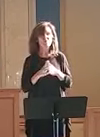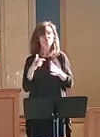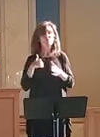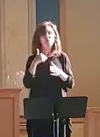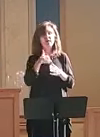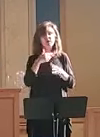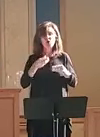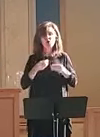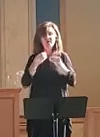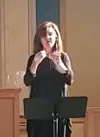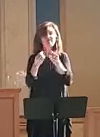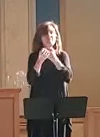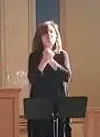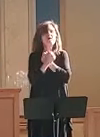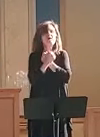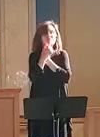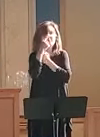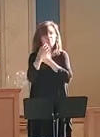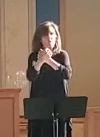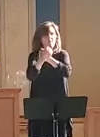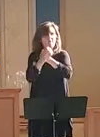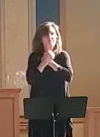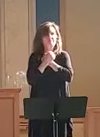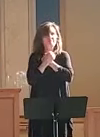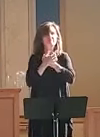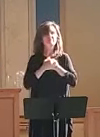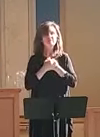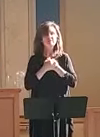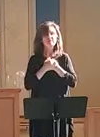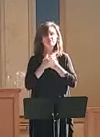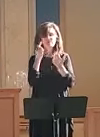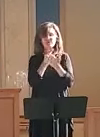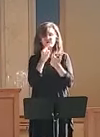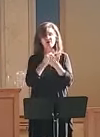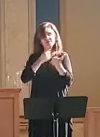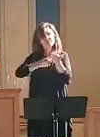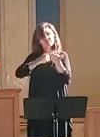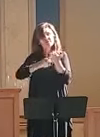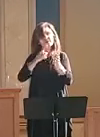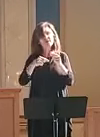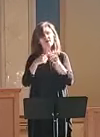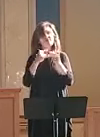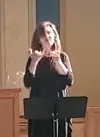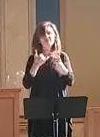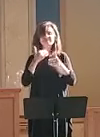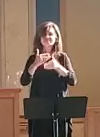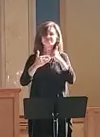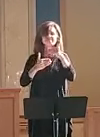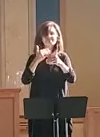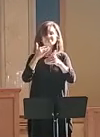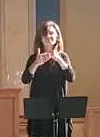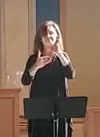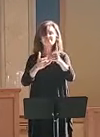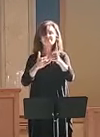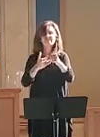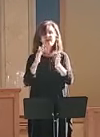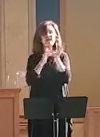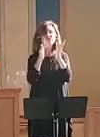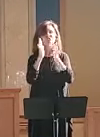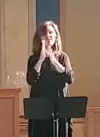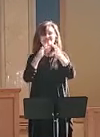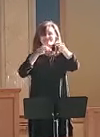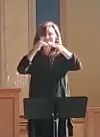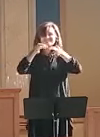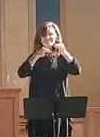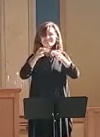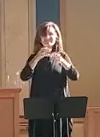we're returning it in love. Our gospel talks about this procedure. Jesus lays out the procedure. Now,